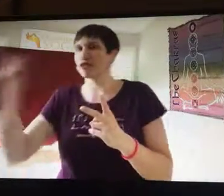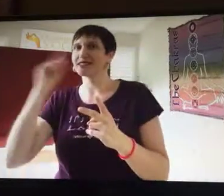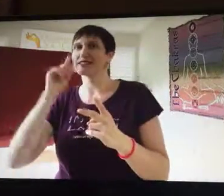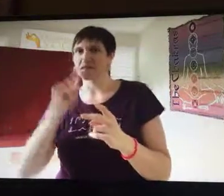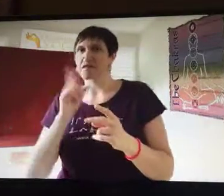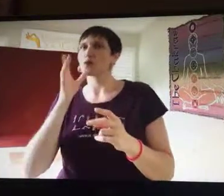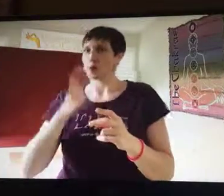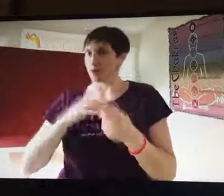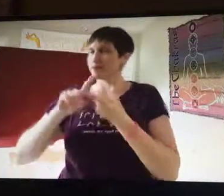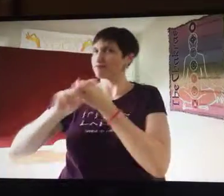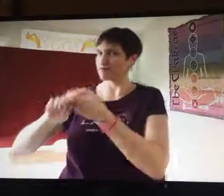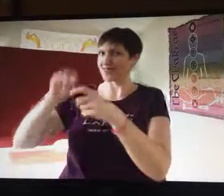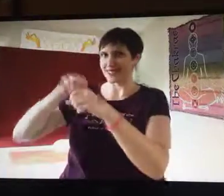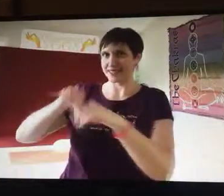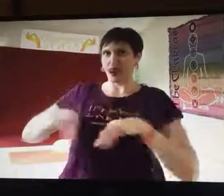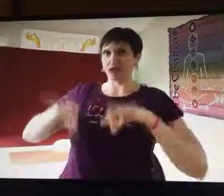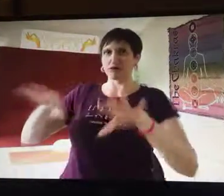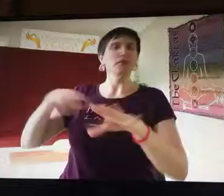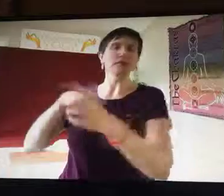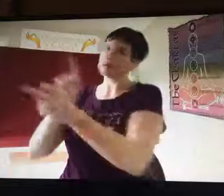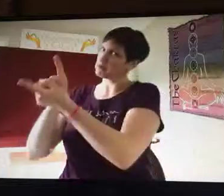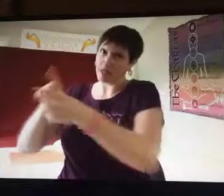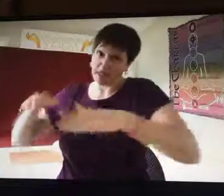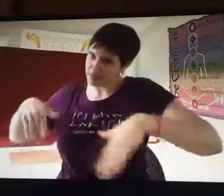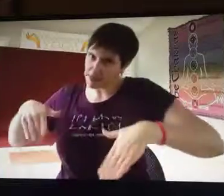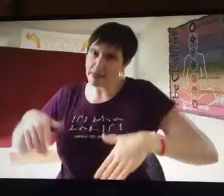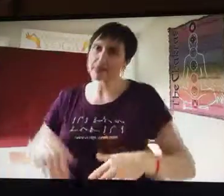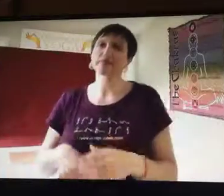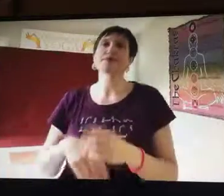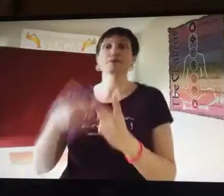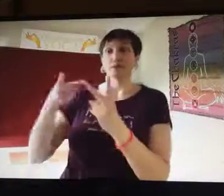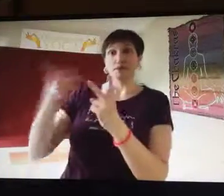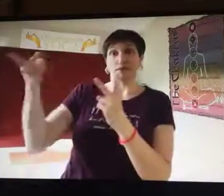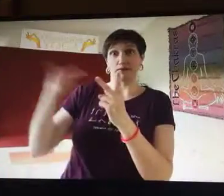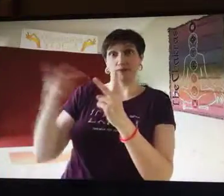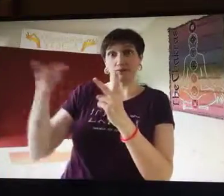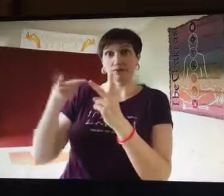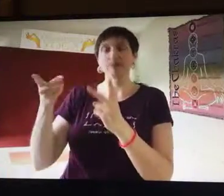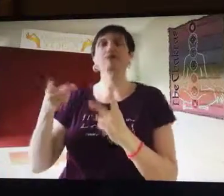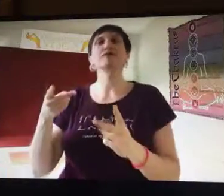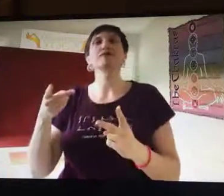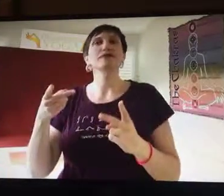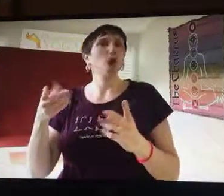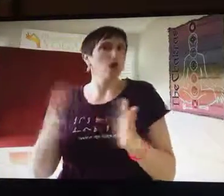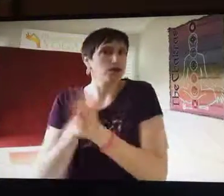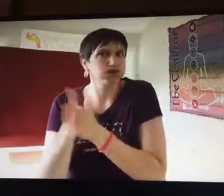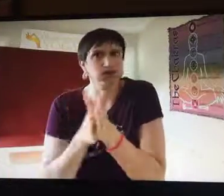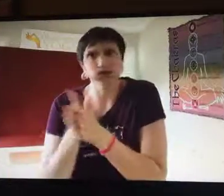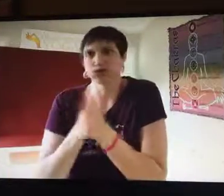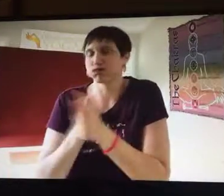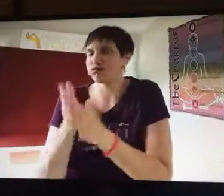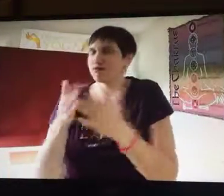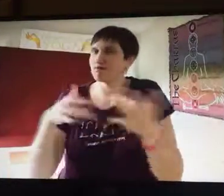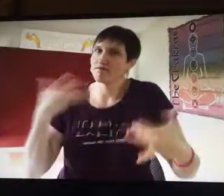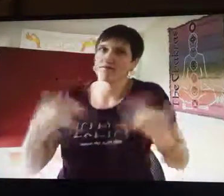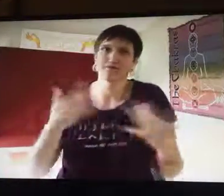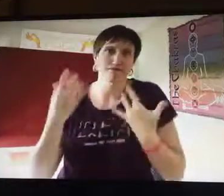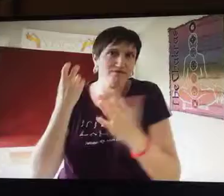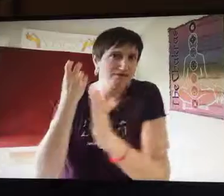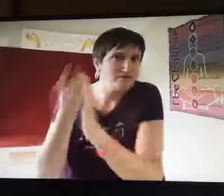This woman plus her deaf friend they were from Australia. I hadn't met them yet. They were really motivated,